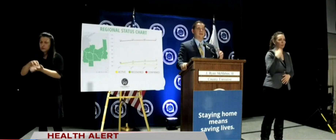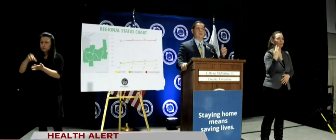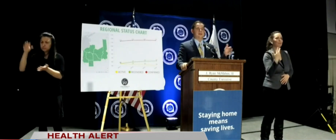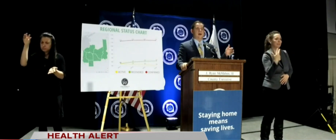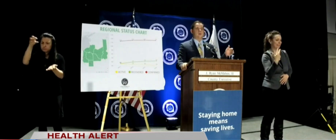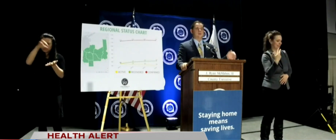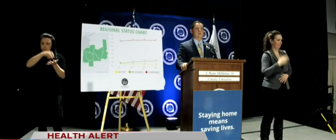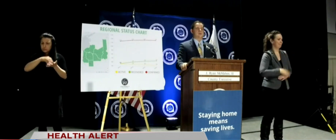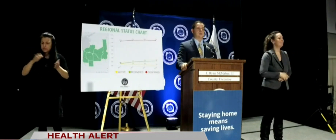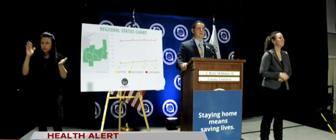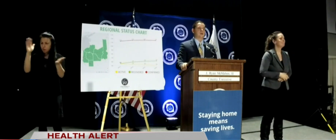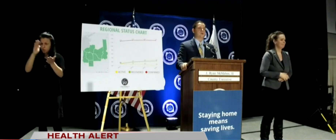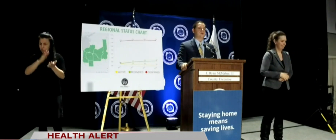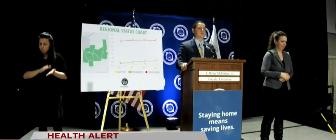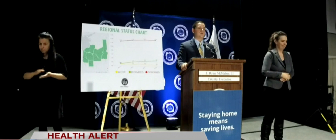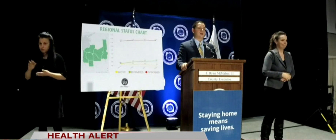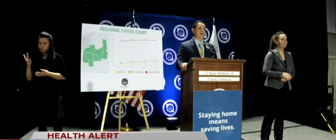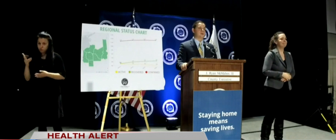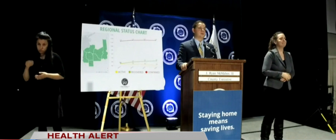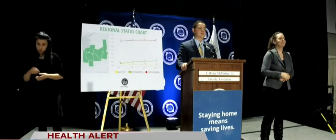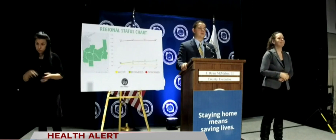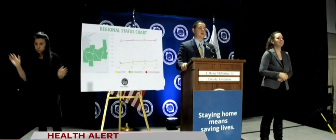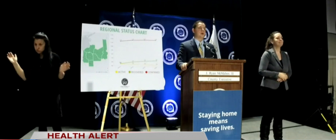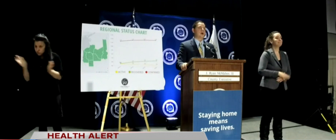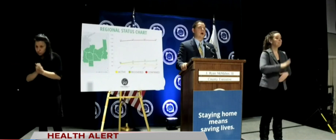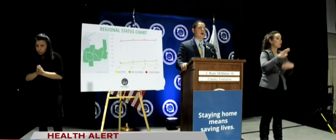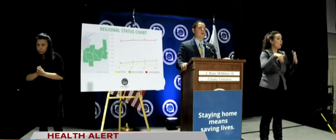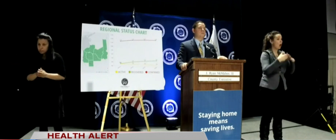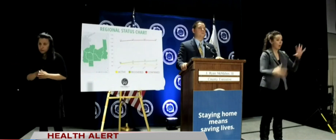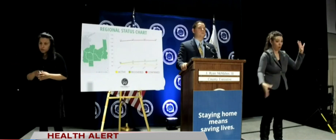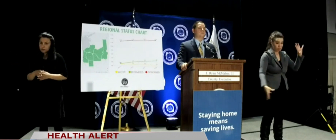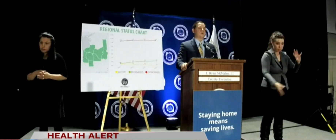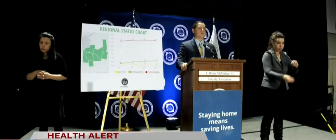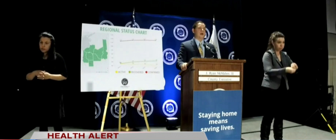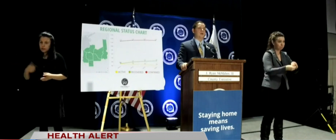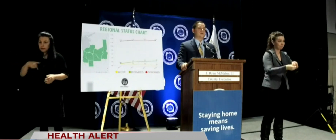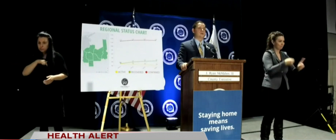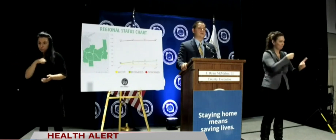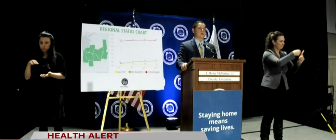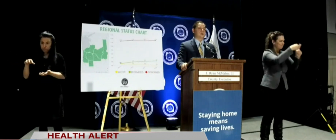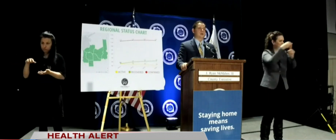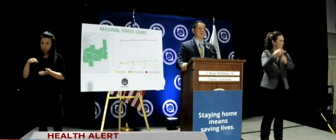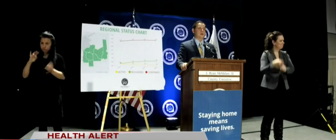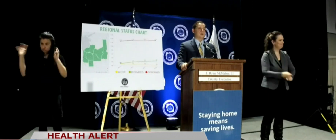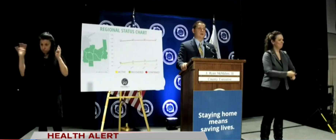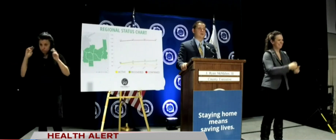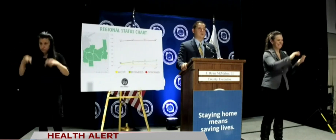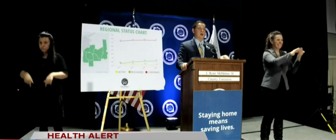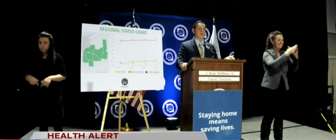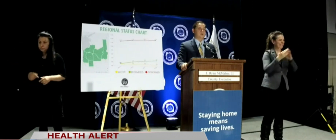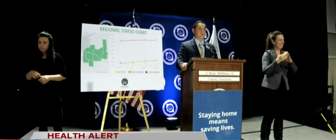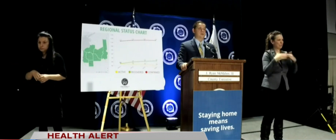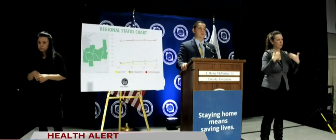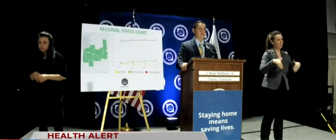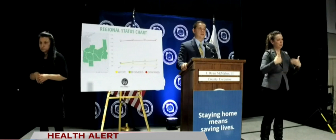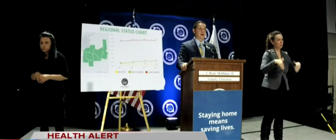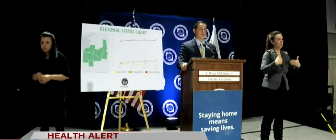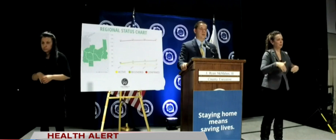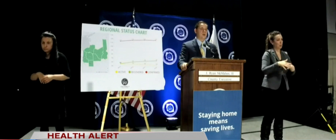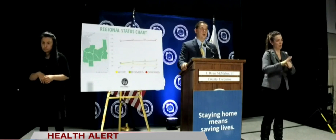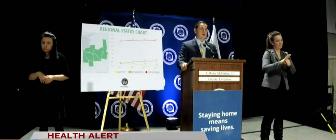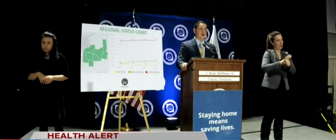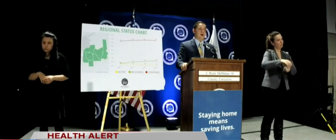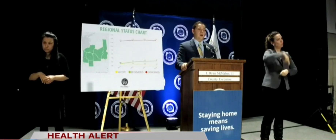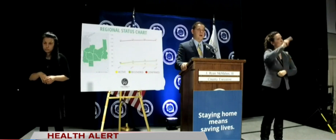our 19 towns in the city of Syracuse. We've had cases. The virus is certainly east, west, north,